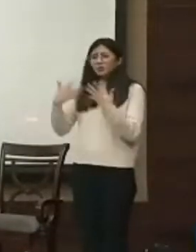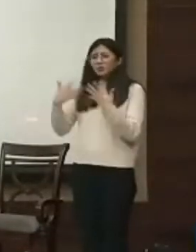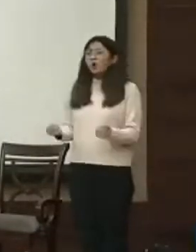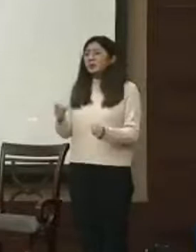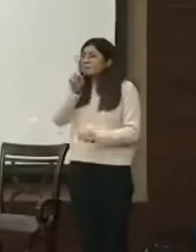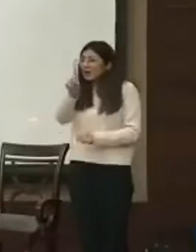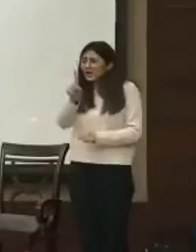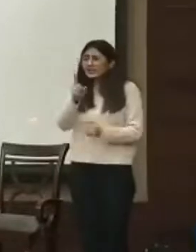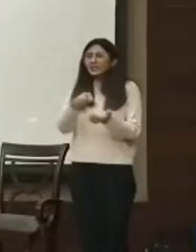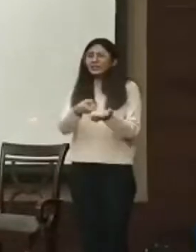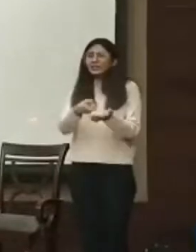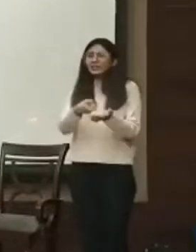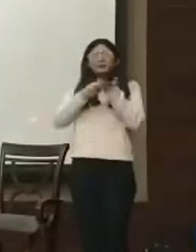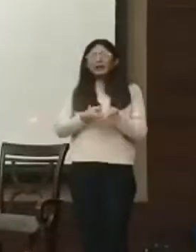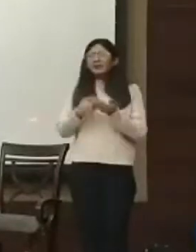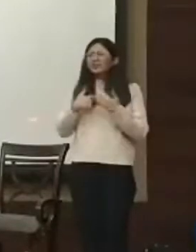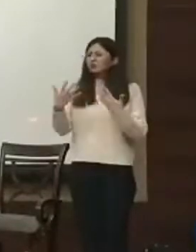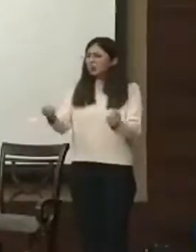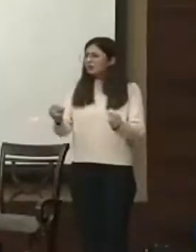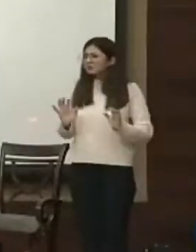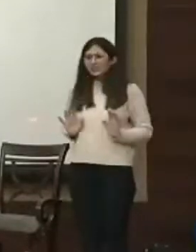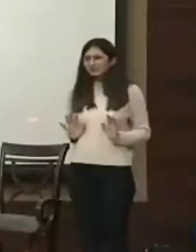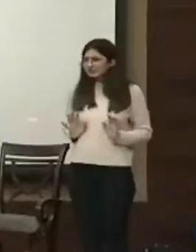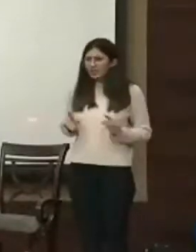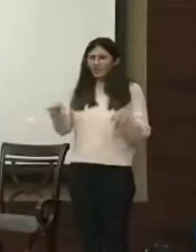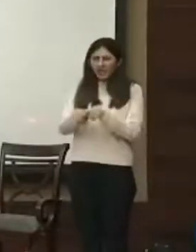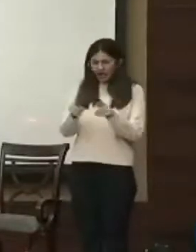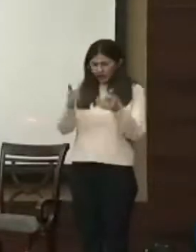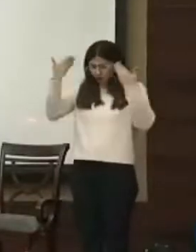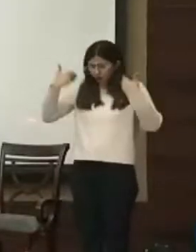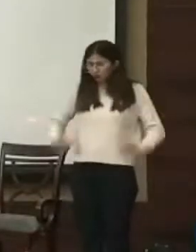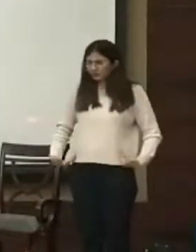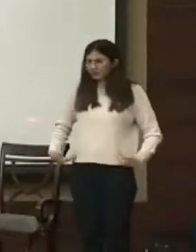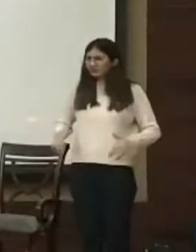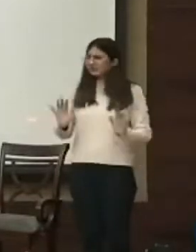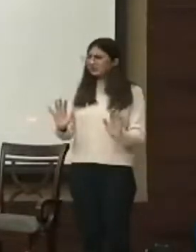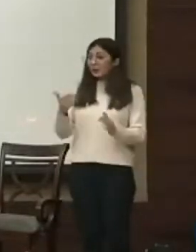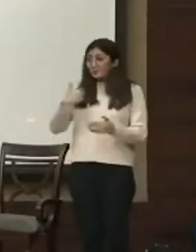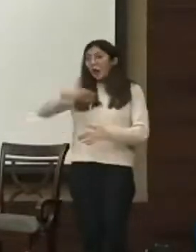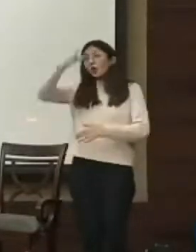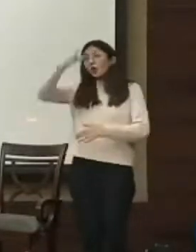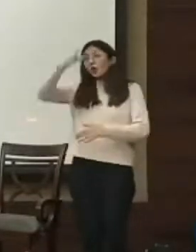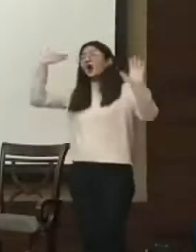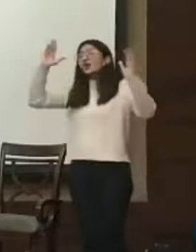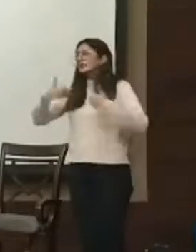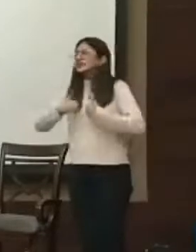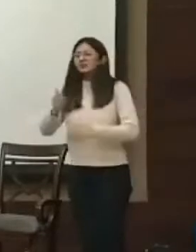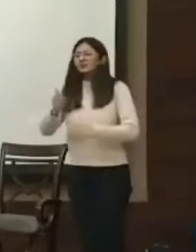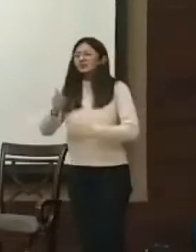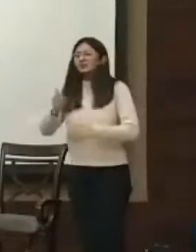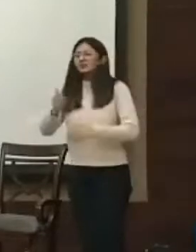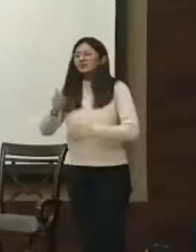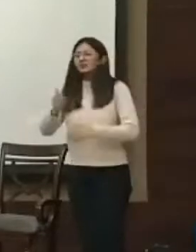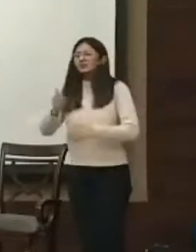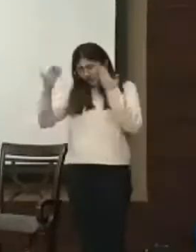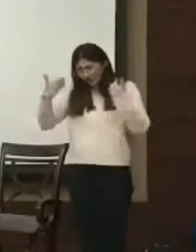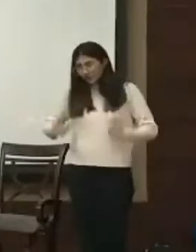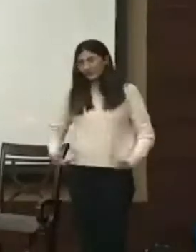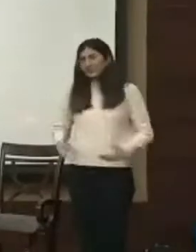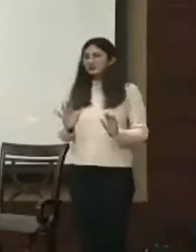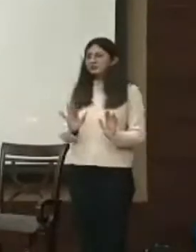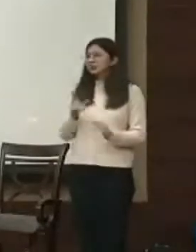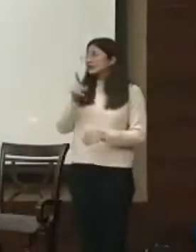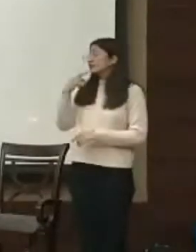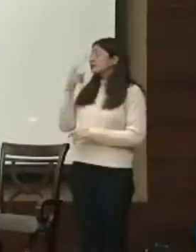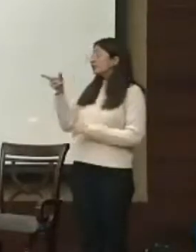respectable life and life of dignity as humans, not as gods. So how often are you able to go to your friend's house? Not